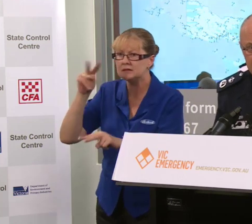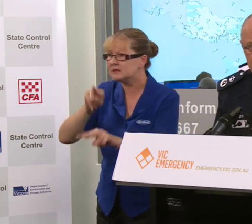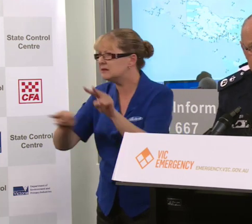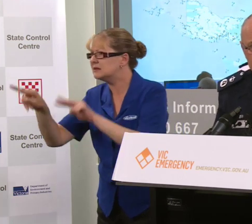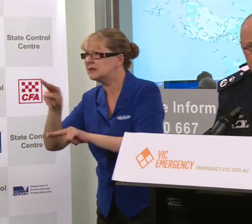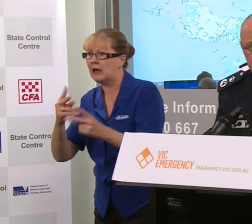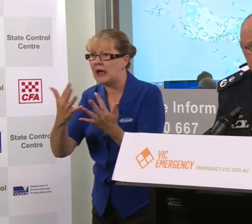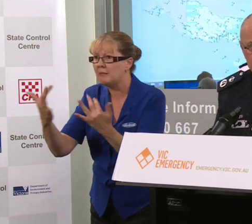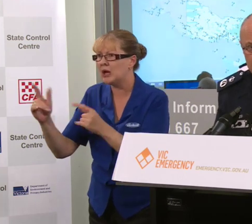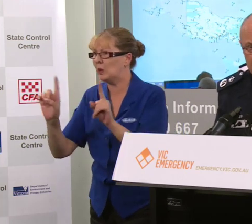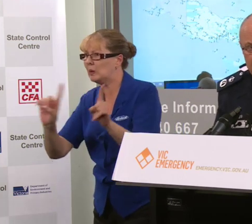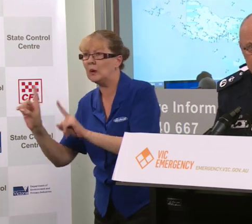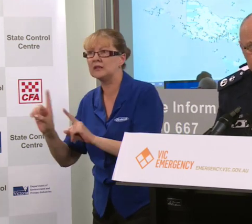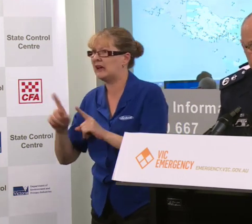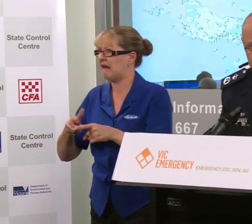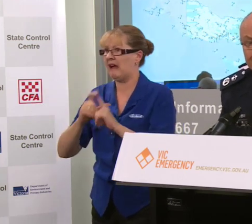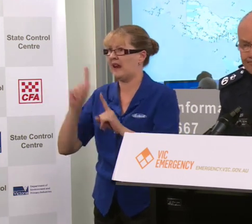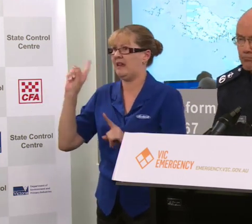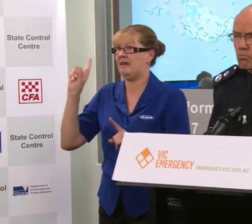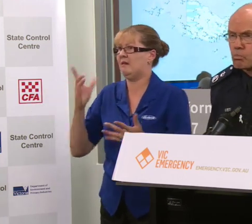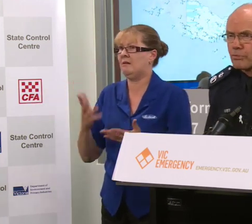assessments is very, very difficult at the moment.